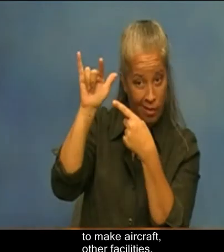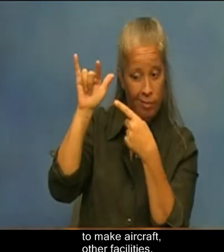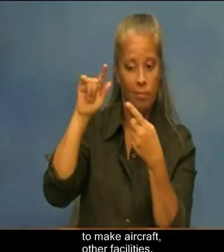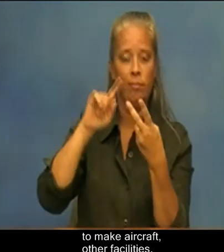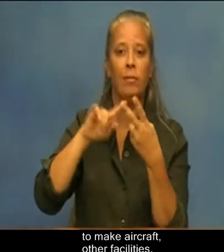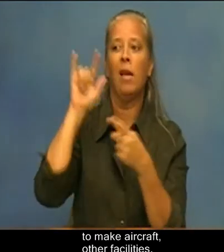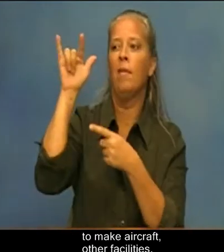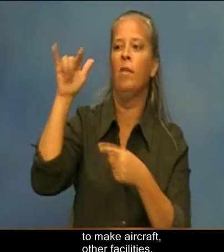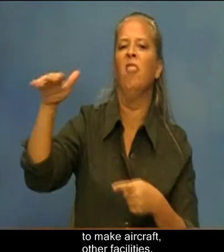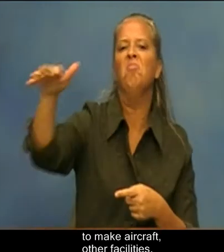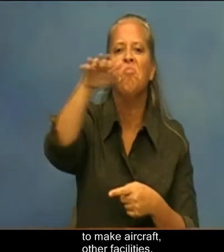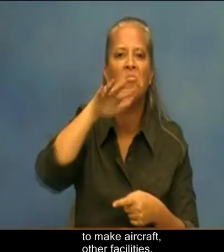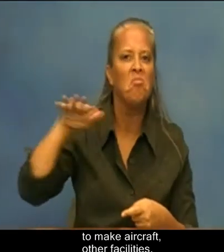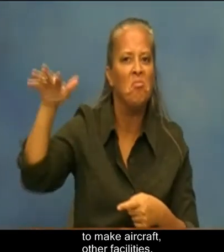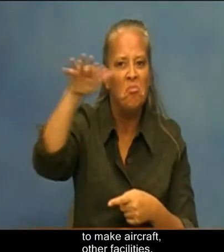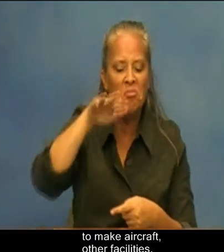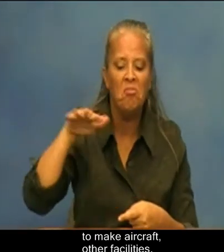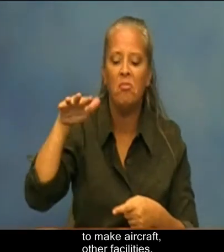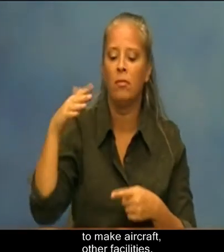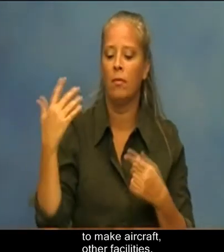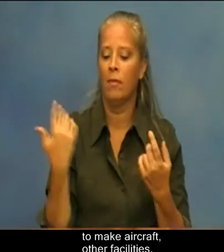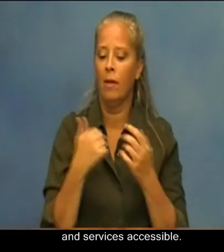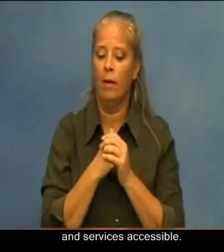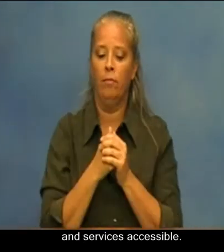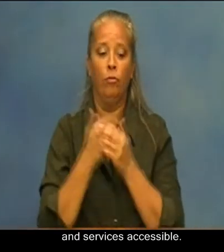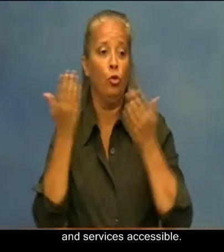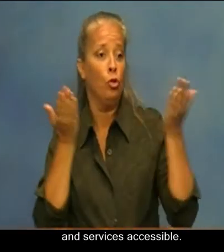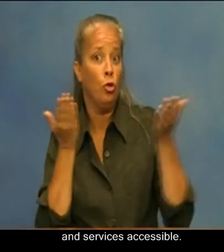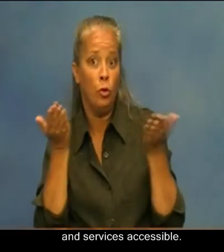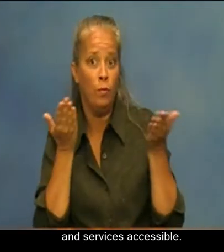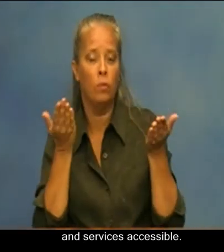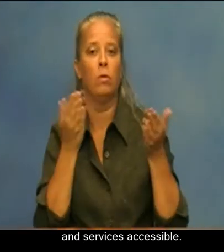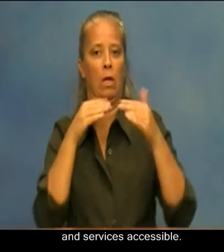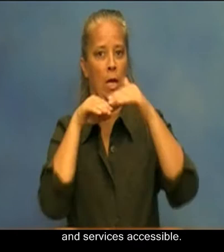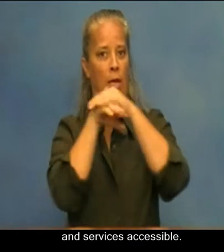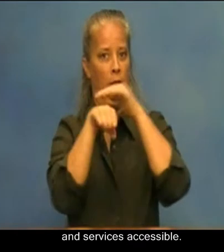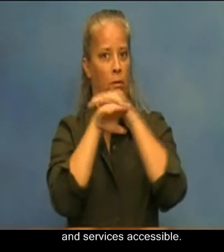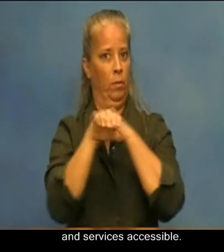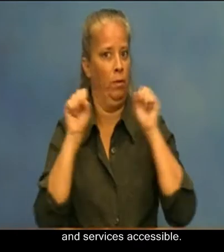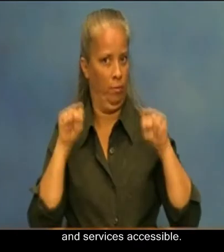other facilities, and services accessible.